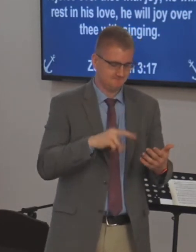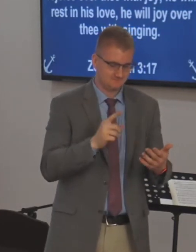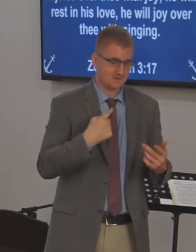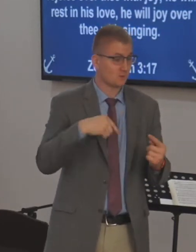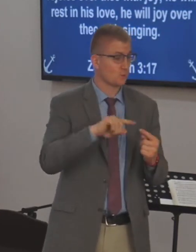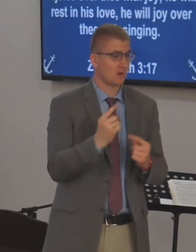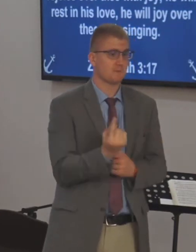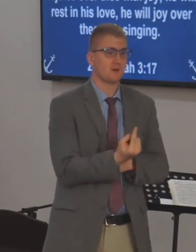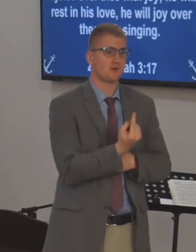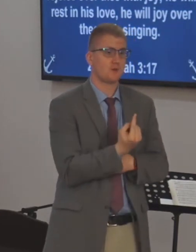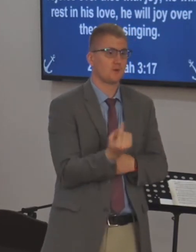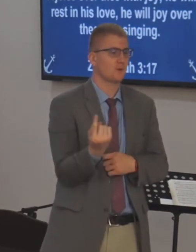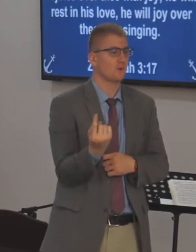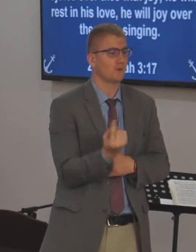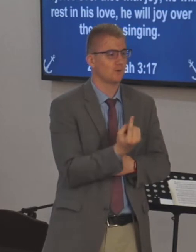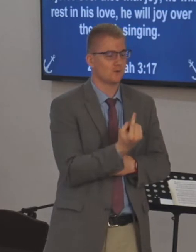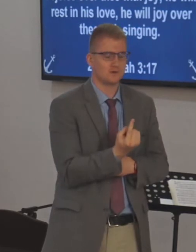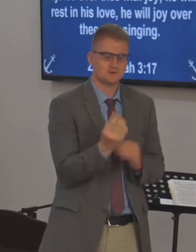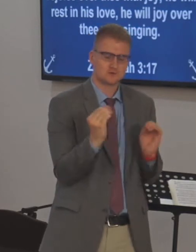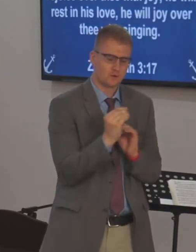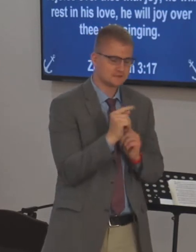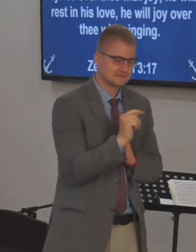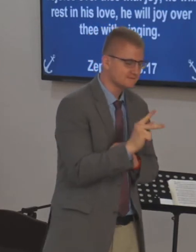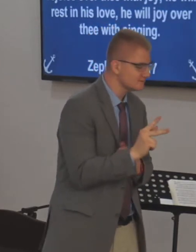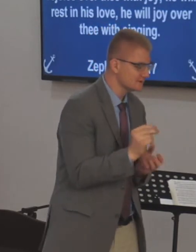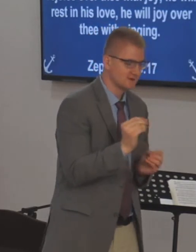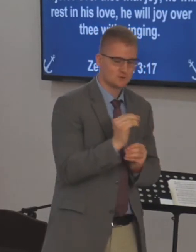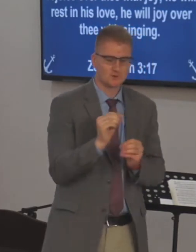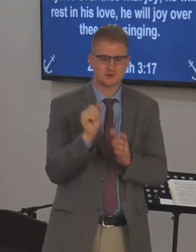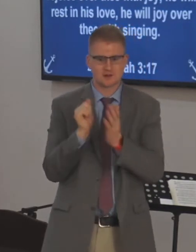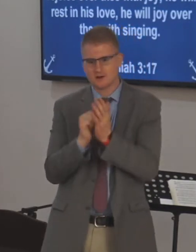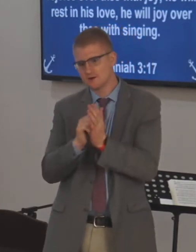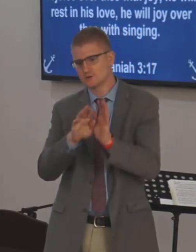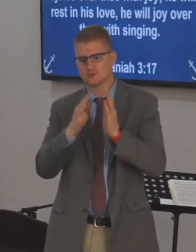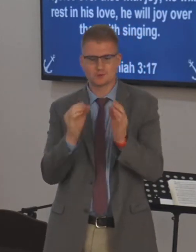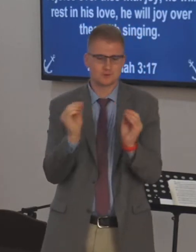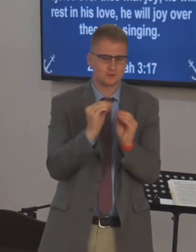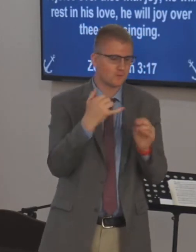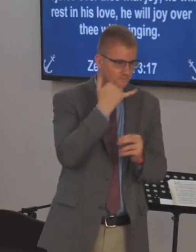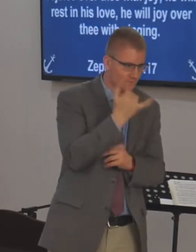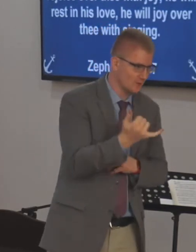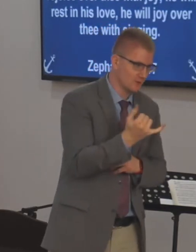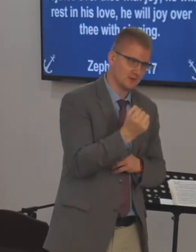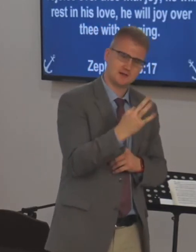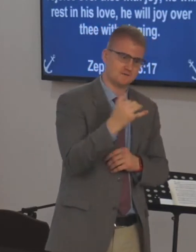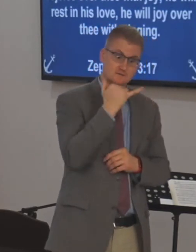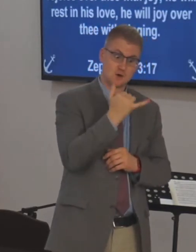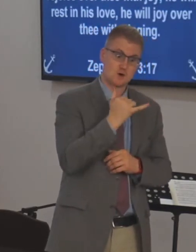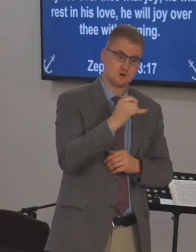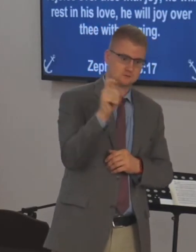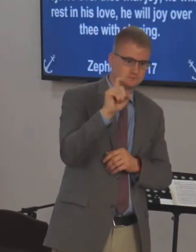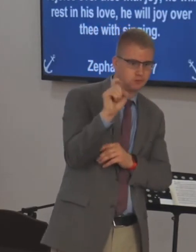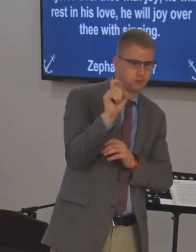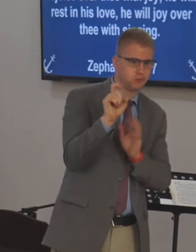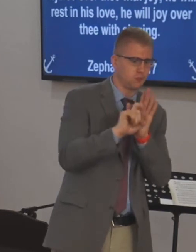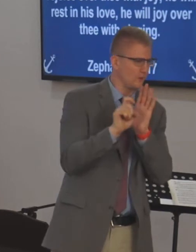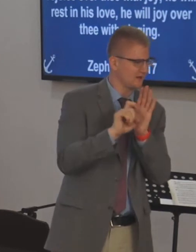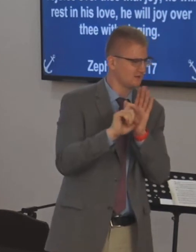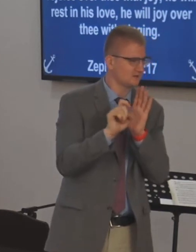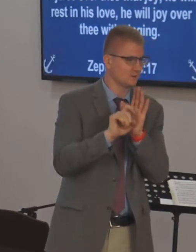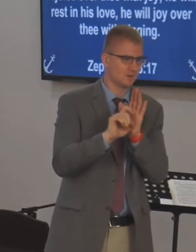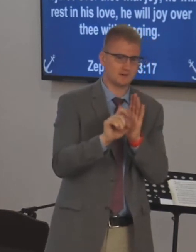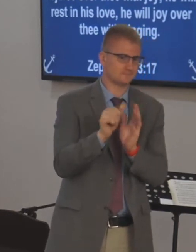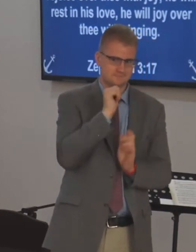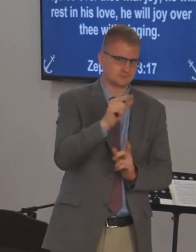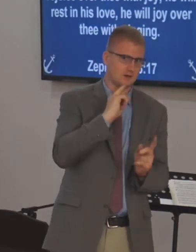alone, there's nothing, no TV on, there's nobody knocking at the door, there's no phone ringing. I won't even answer the phone. In a quiet of the